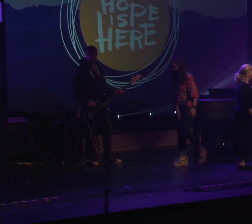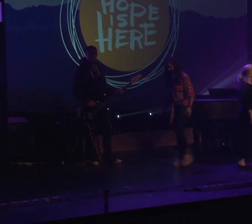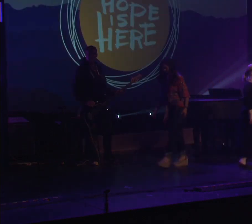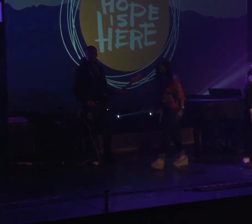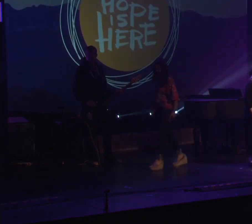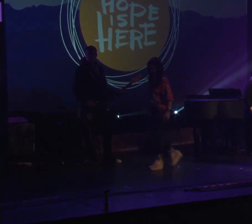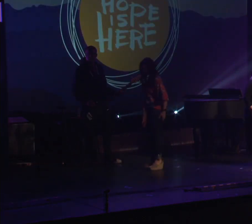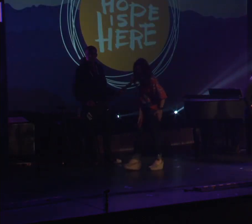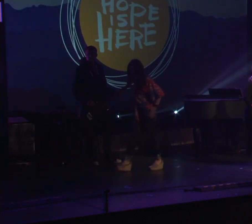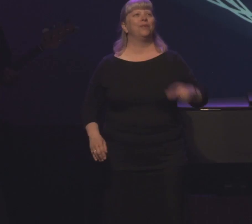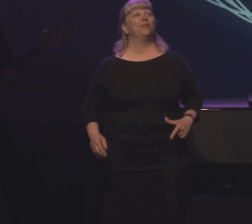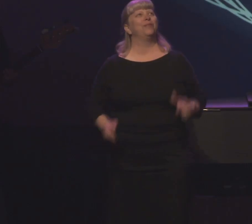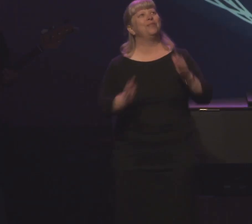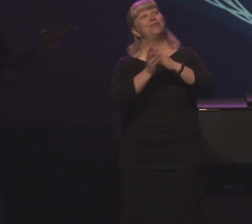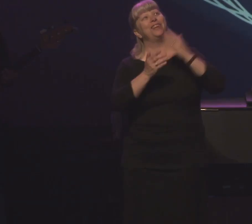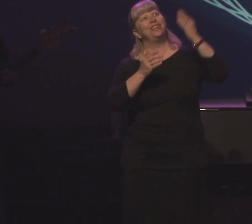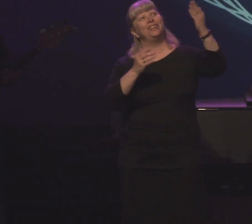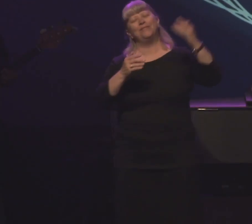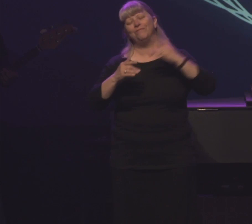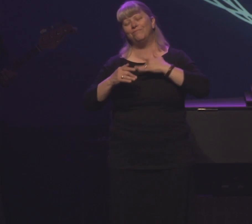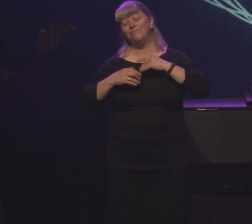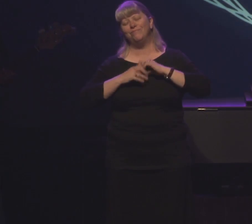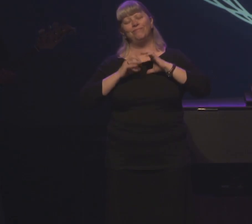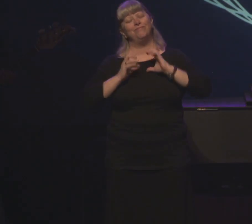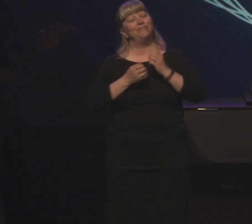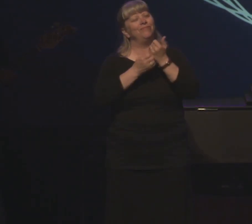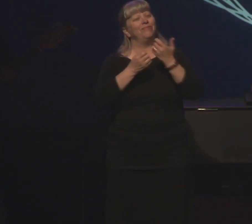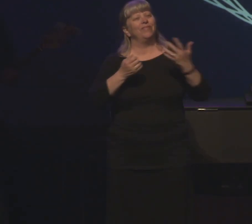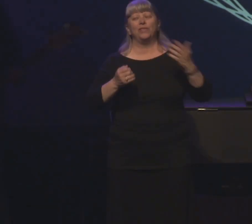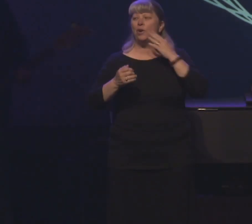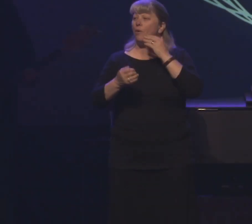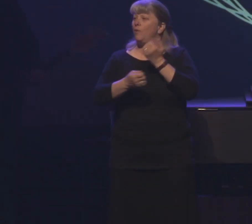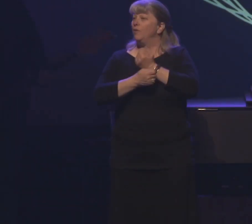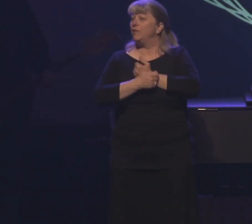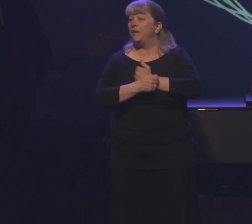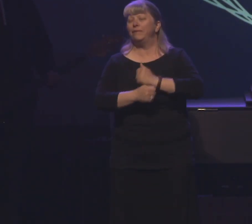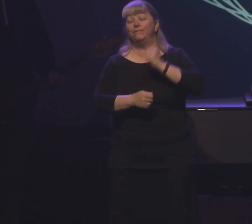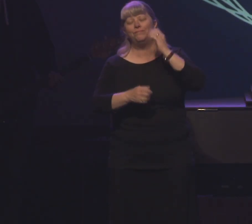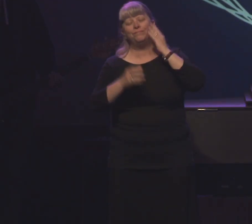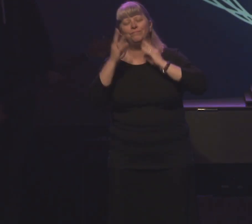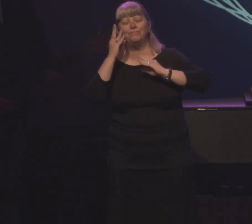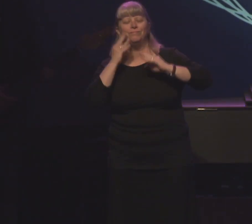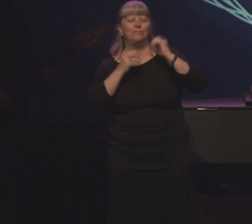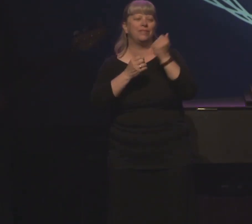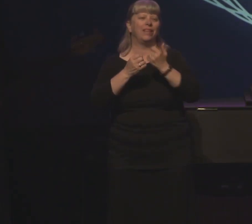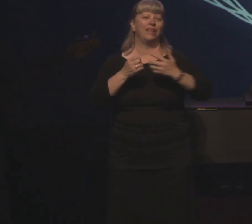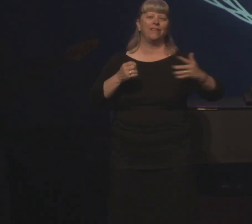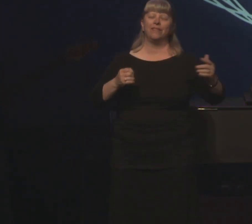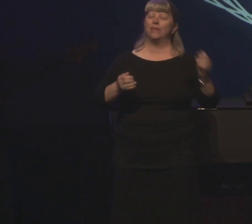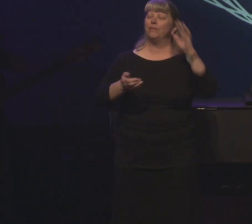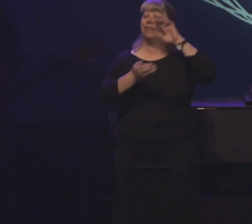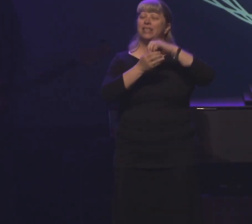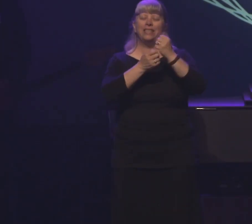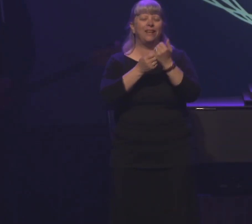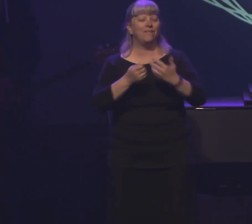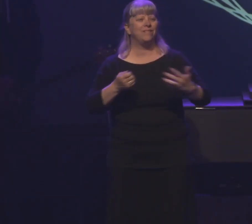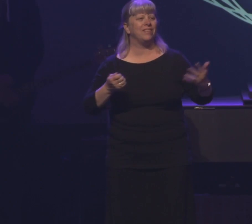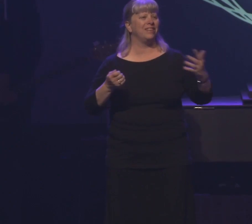we praise you with all of our heart. We know that love bears all things, believes all